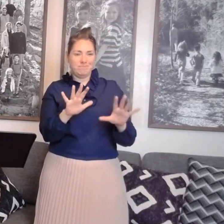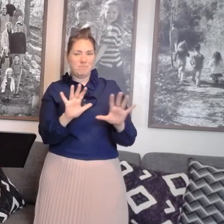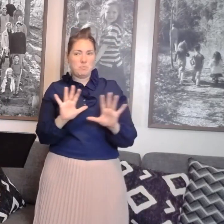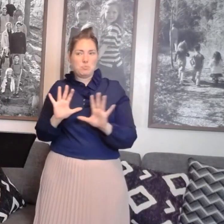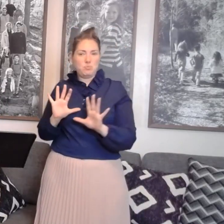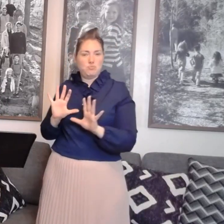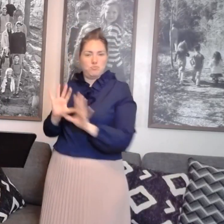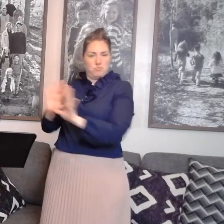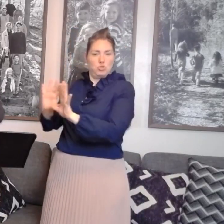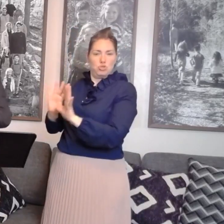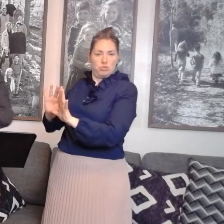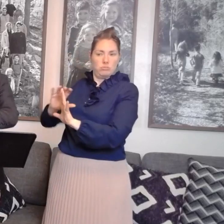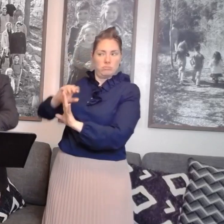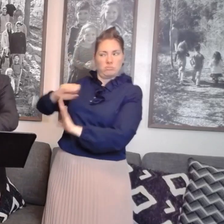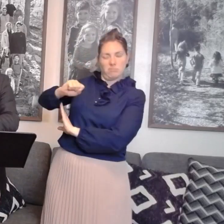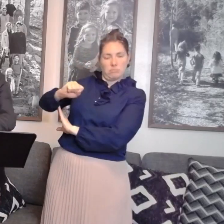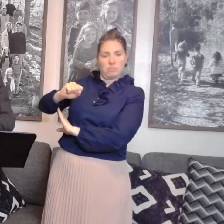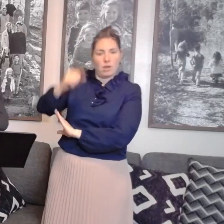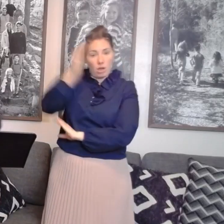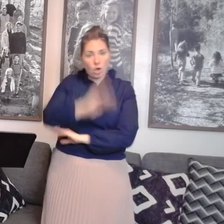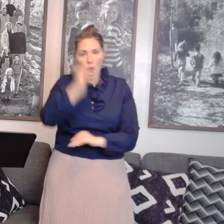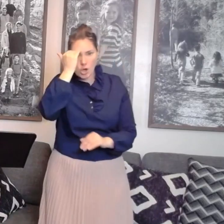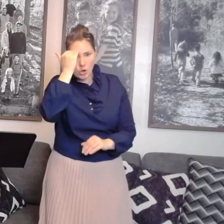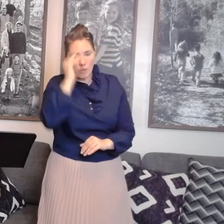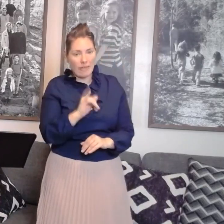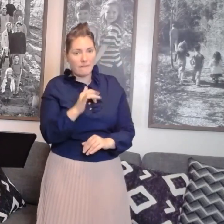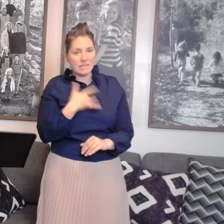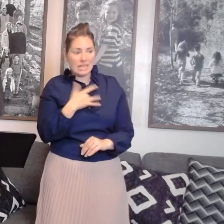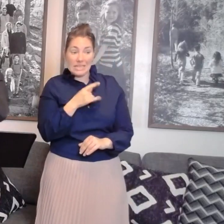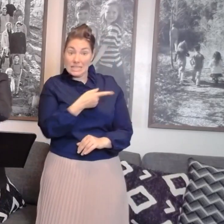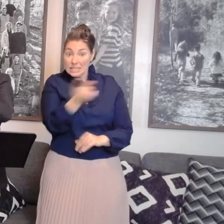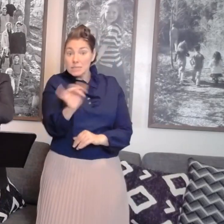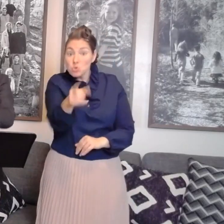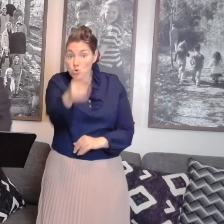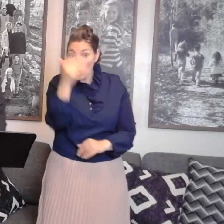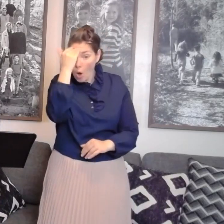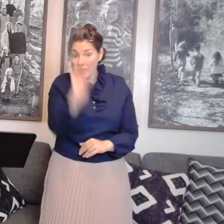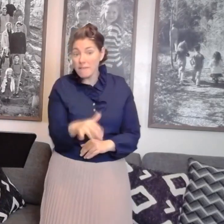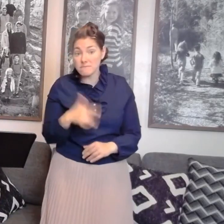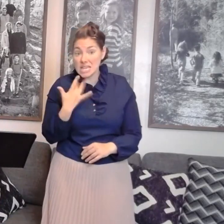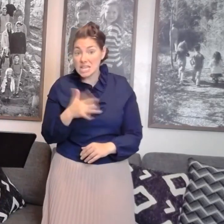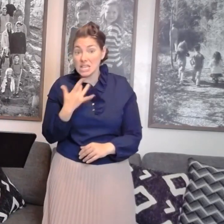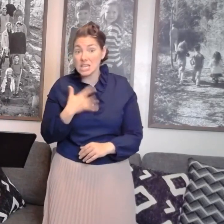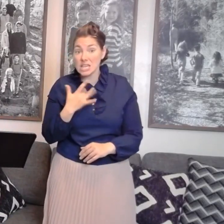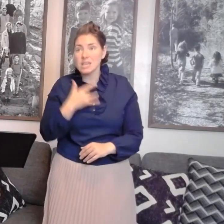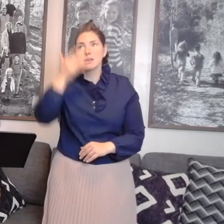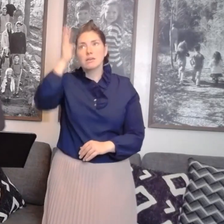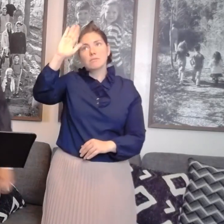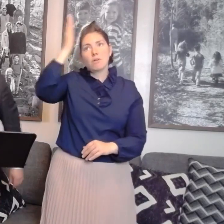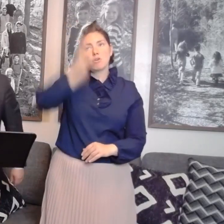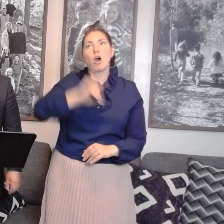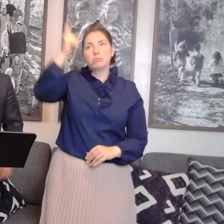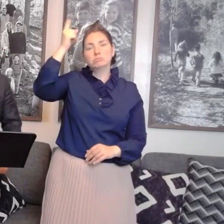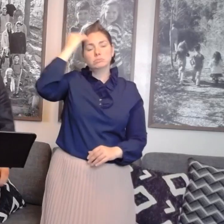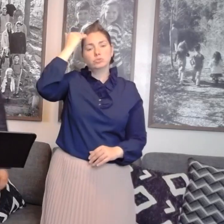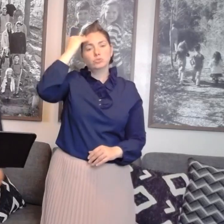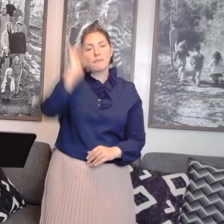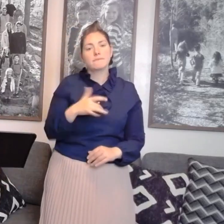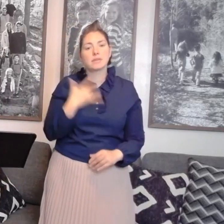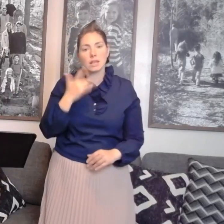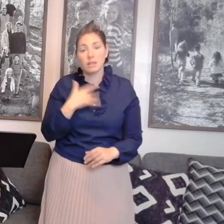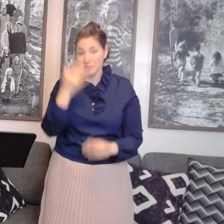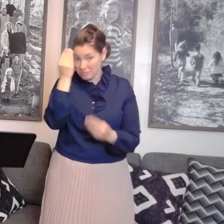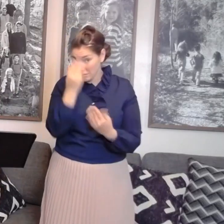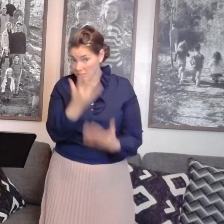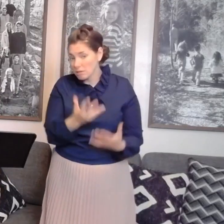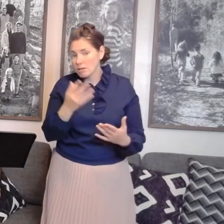on Him. He knows that just like you know that feeling. He knows that feeling. And can I tell